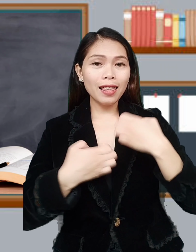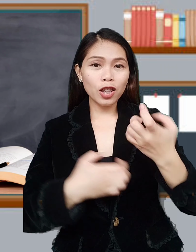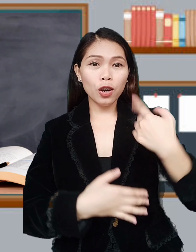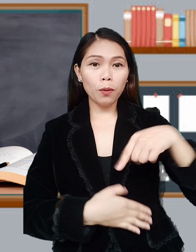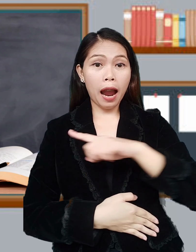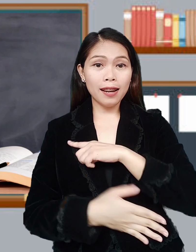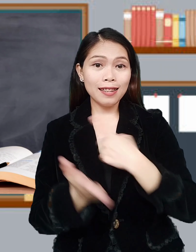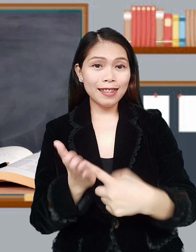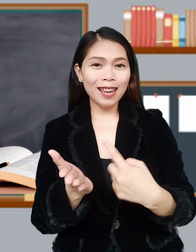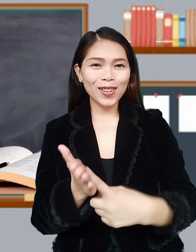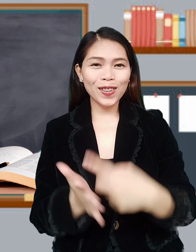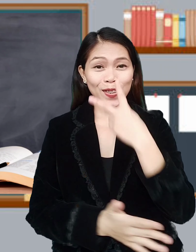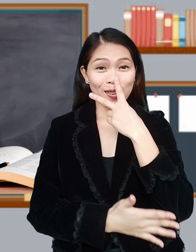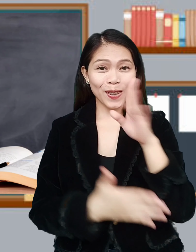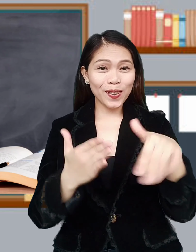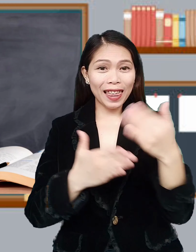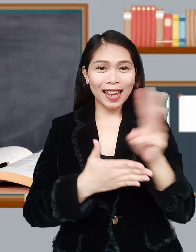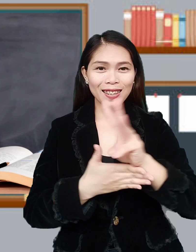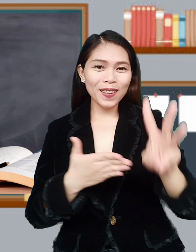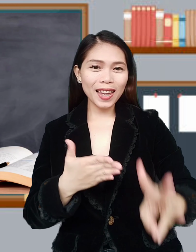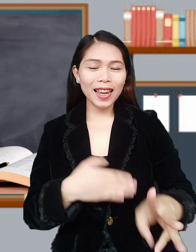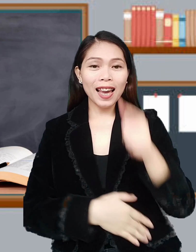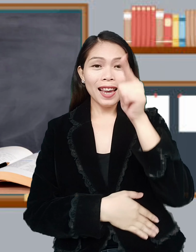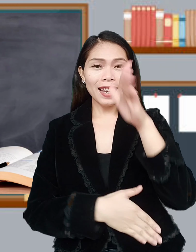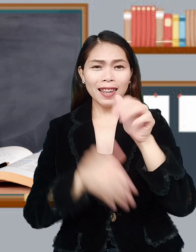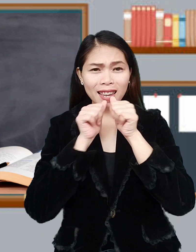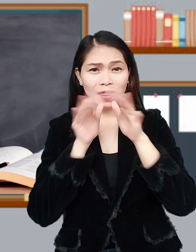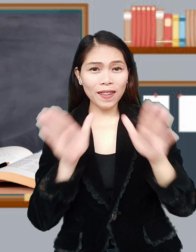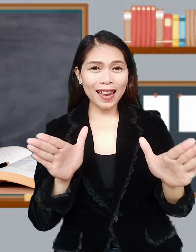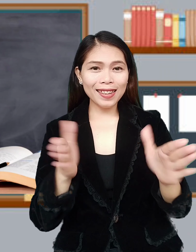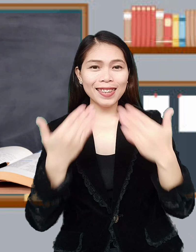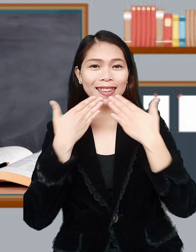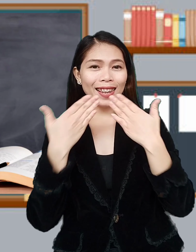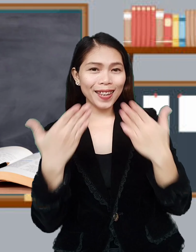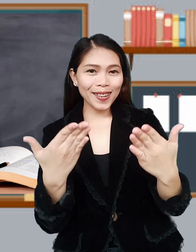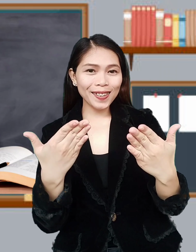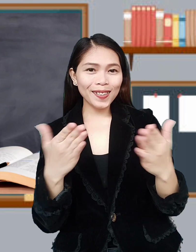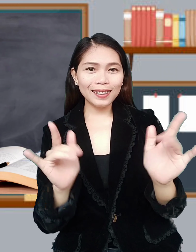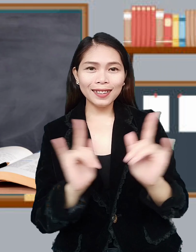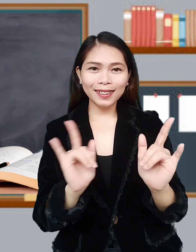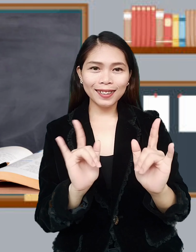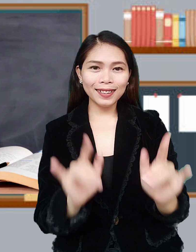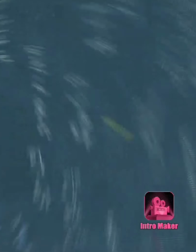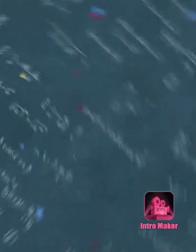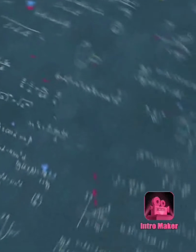enjoyed our discussion. See you next week. God bless. Thank you.